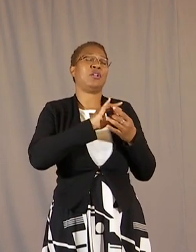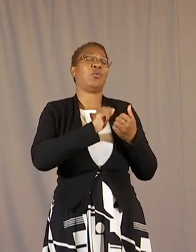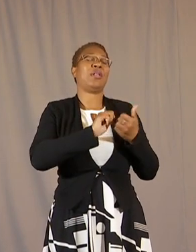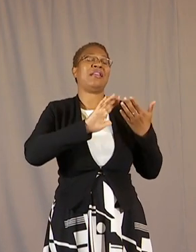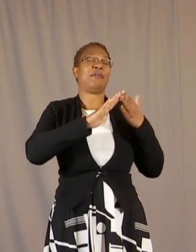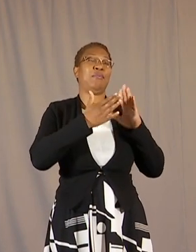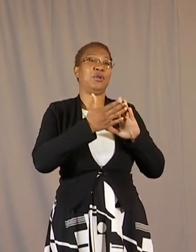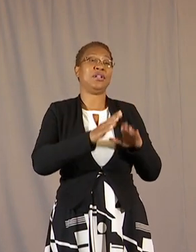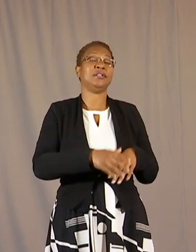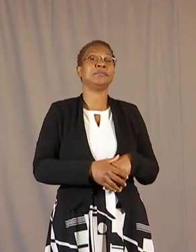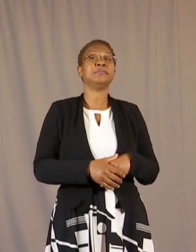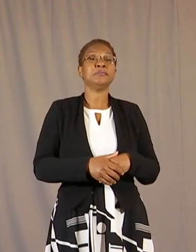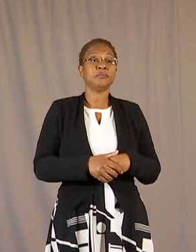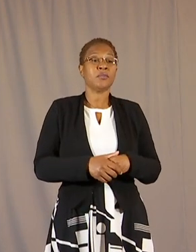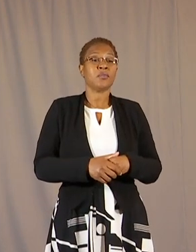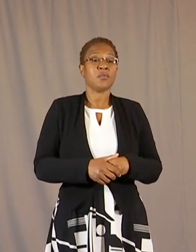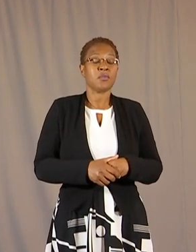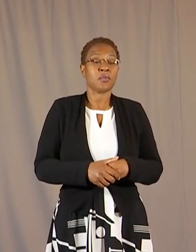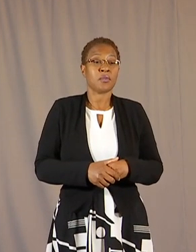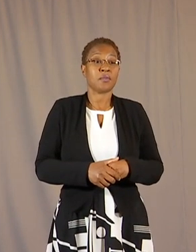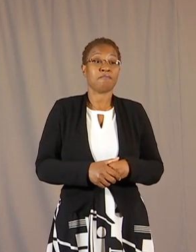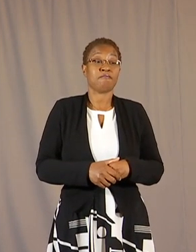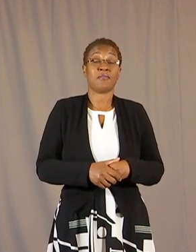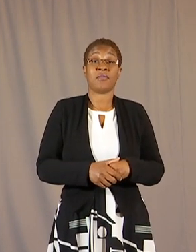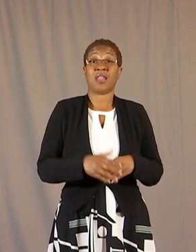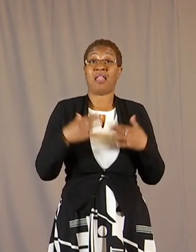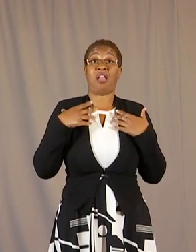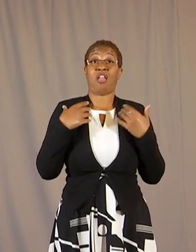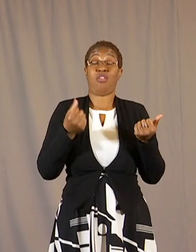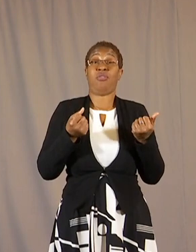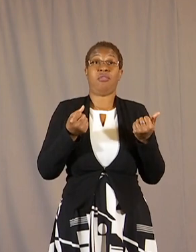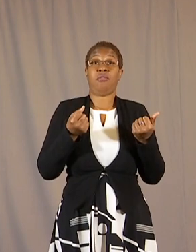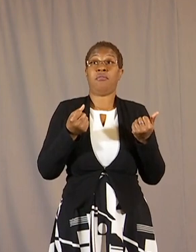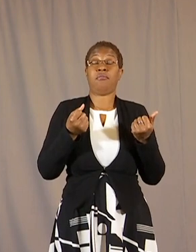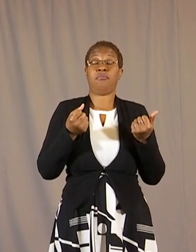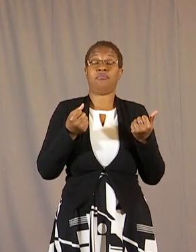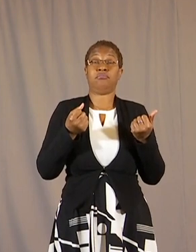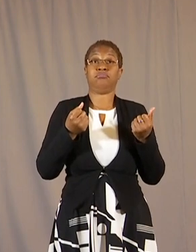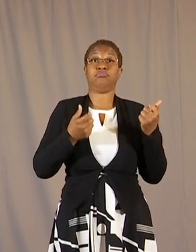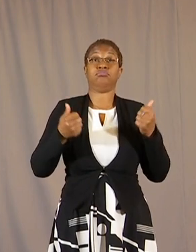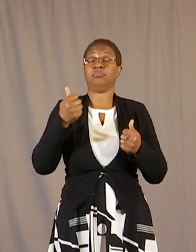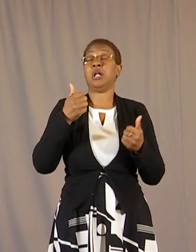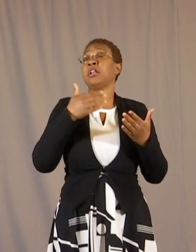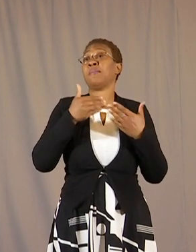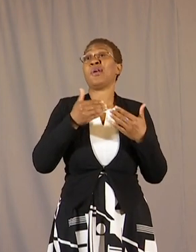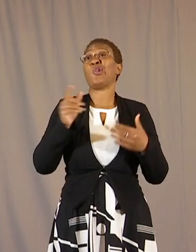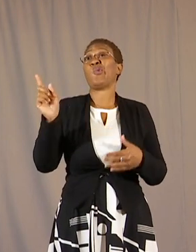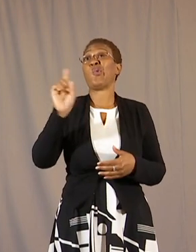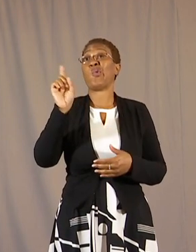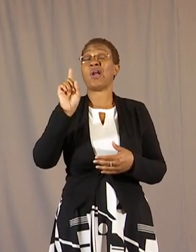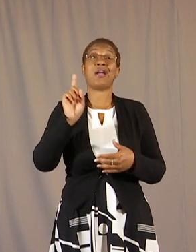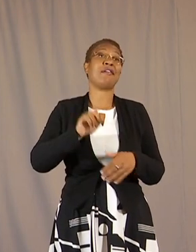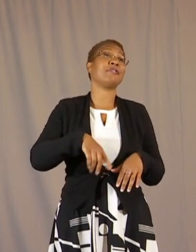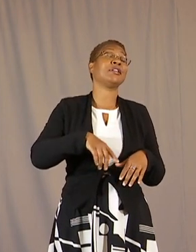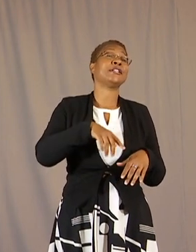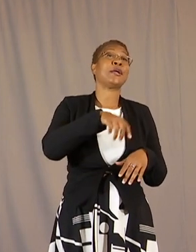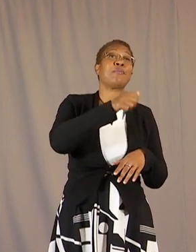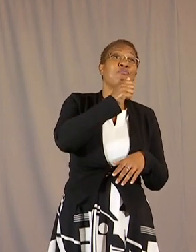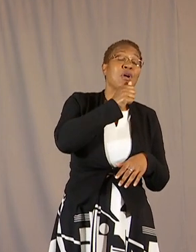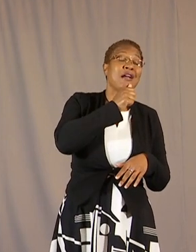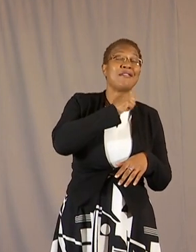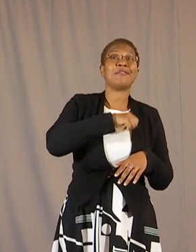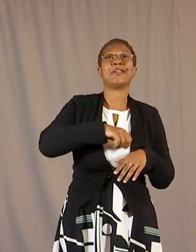things. I think that was something that no matter where you were, in a private sector, if